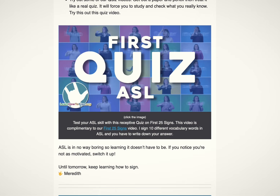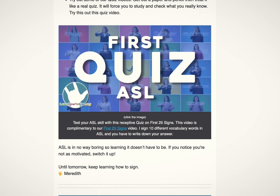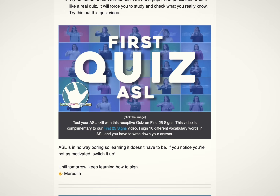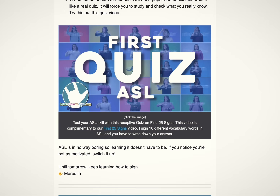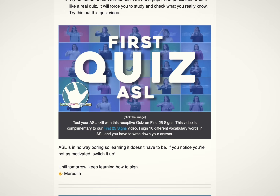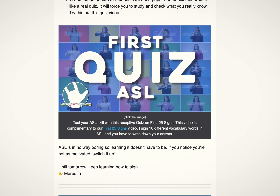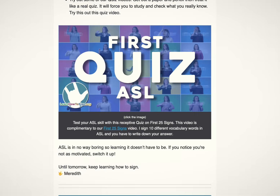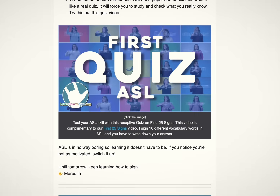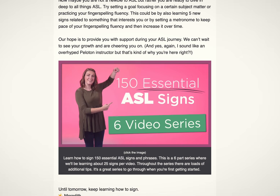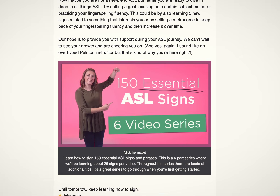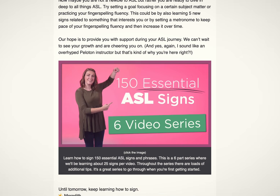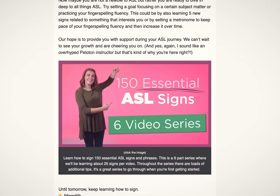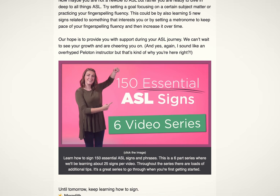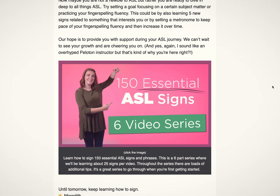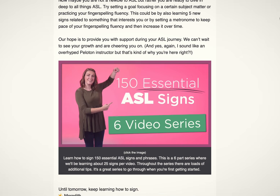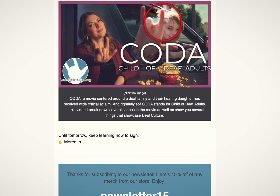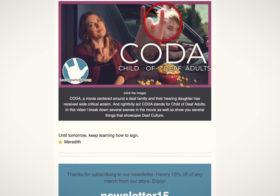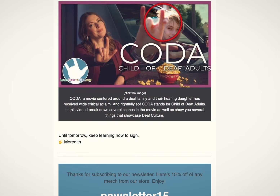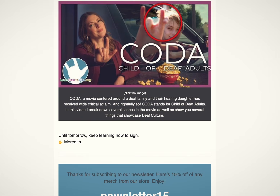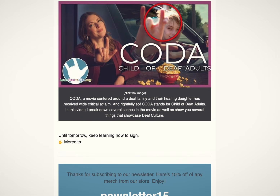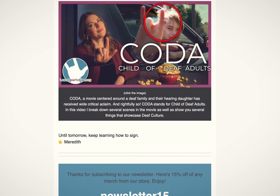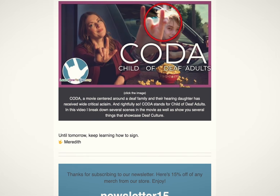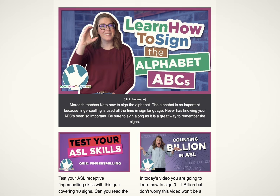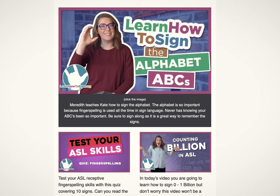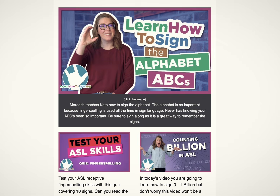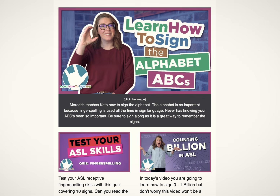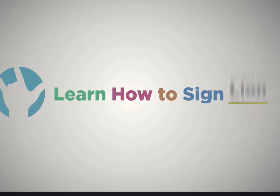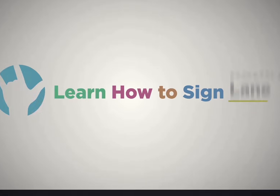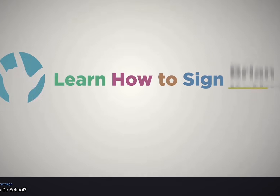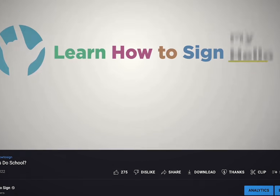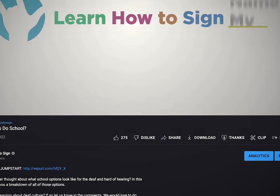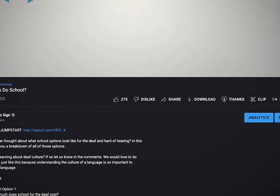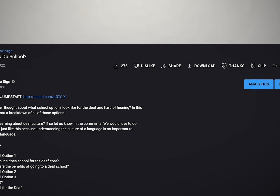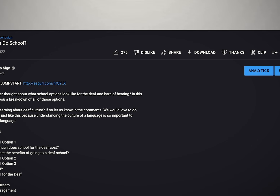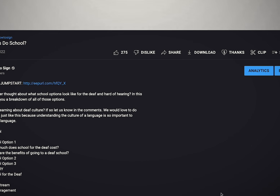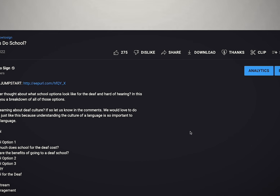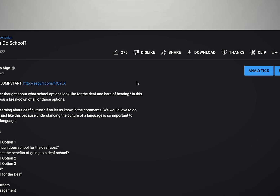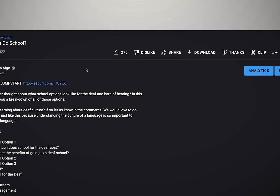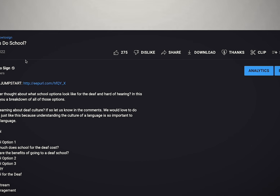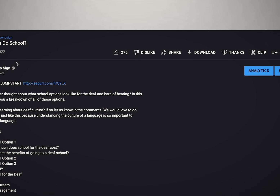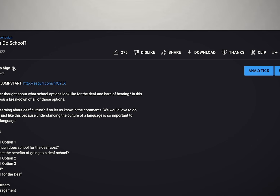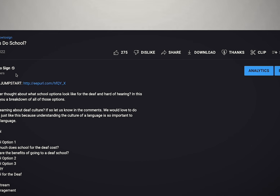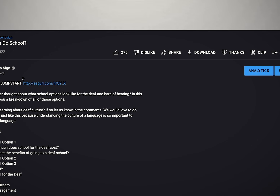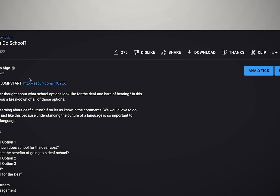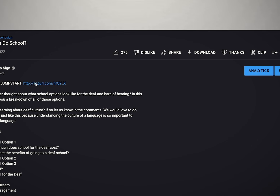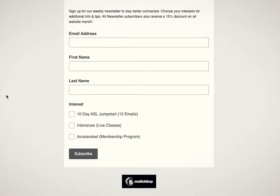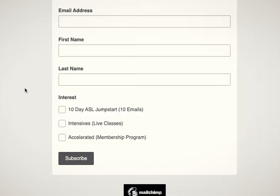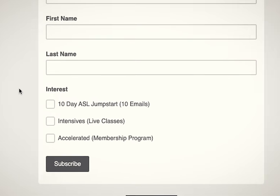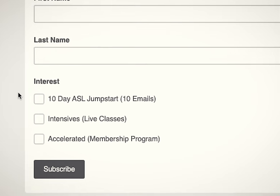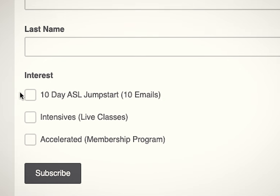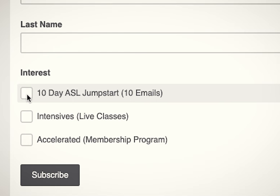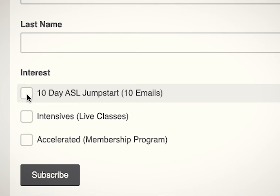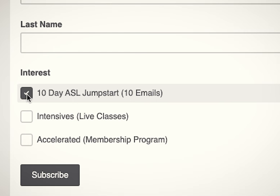10 emails in 10 days with helpful tips and resources to jumpstart your ASL journey. Now back to our